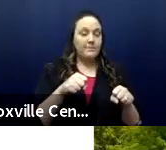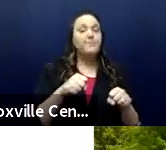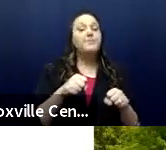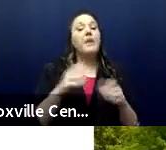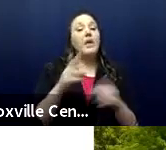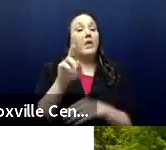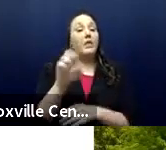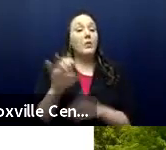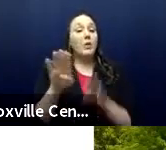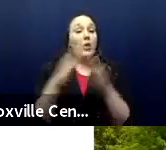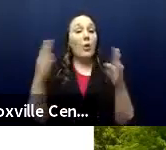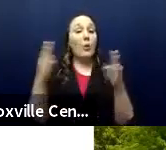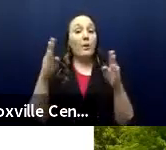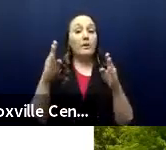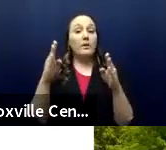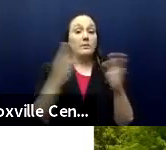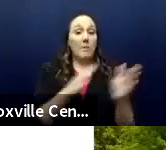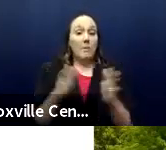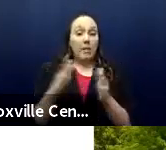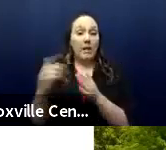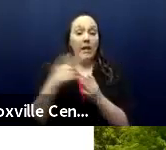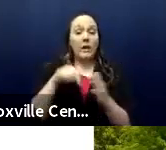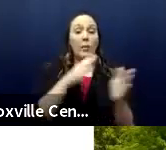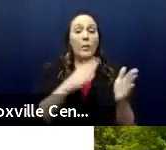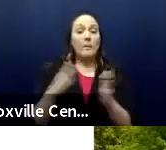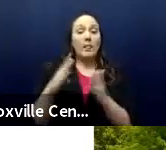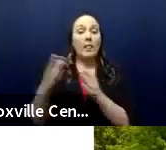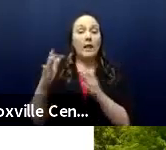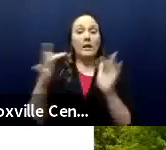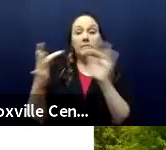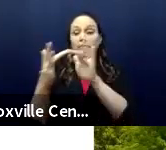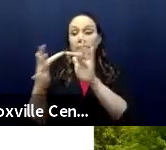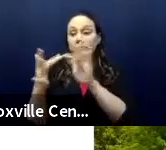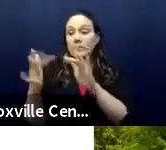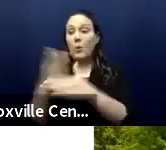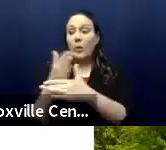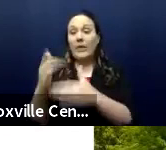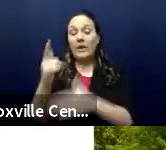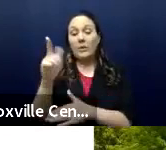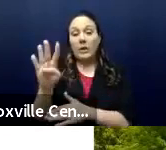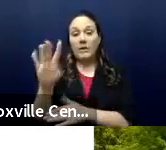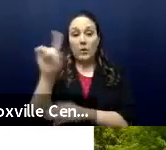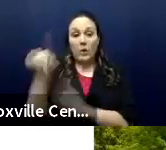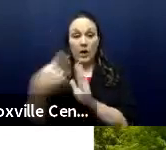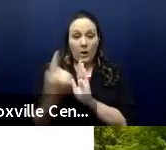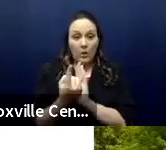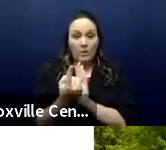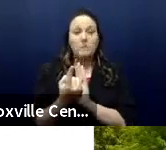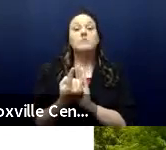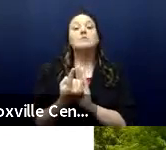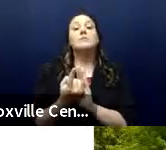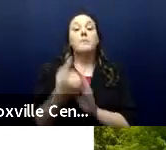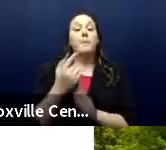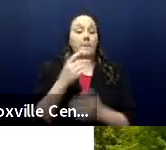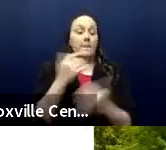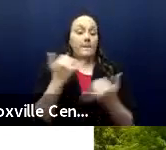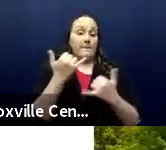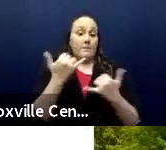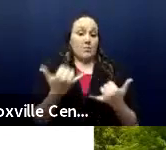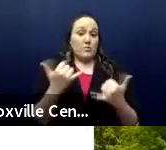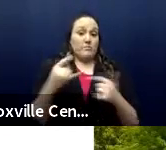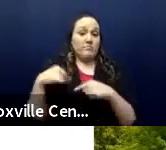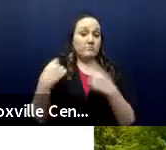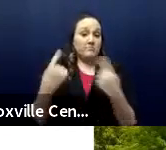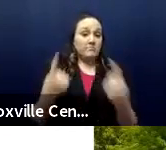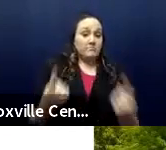reach out to cases within 24 hours and close contacts within 48 hours. To date, throughout this pandemic, we have accomplished that